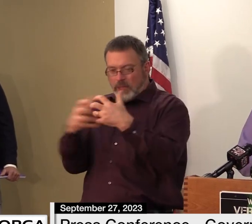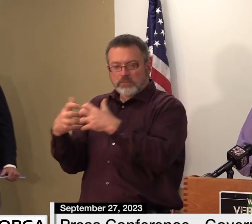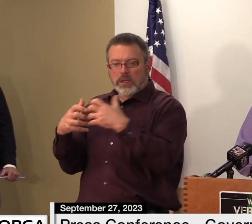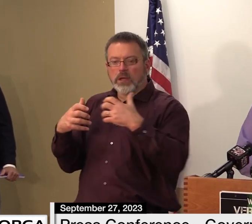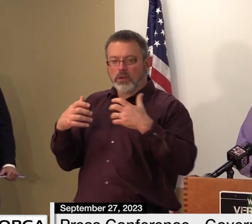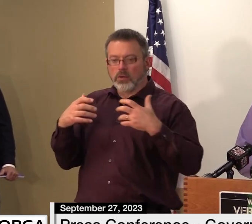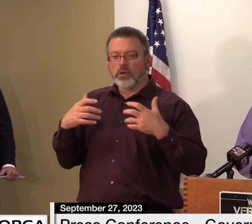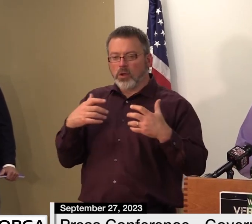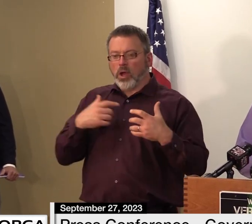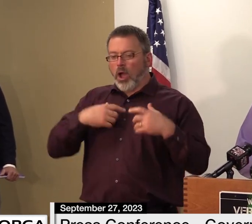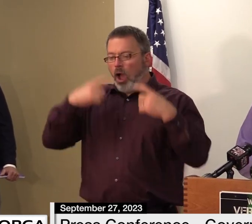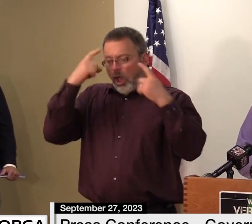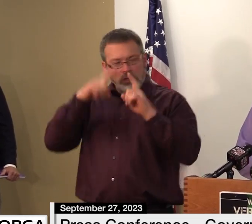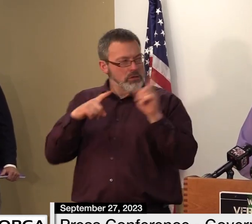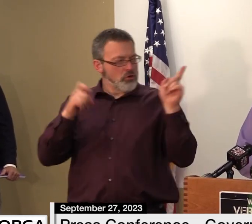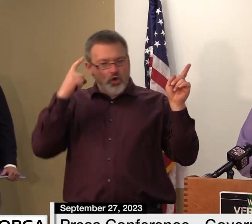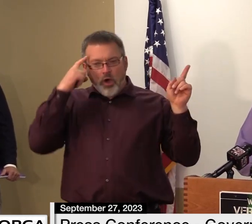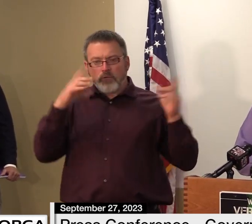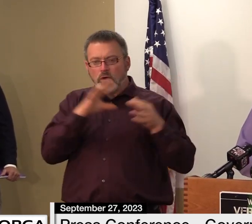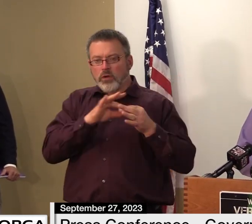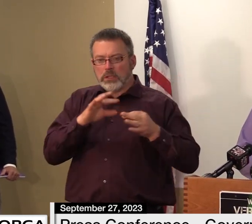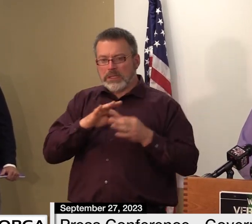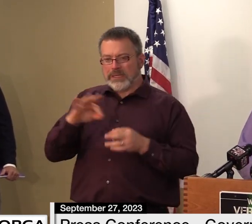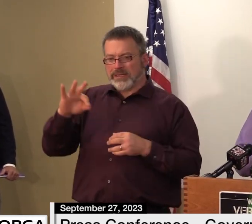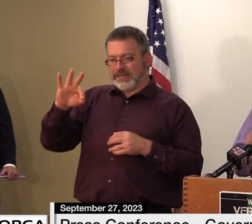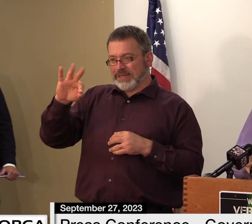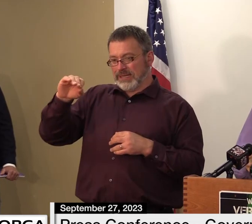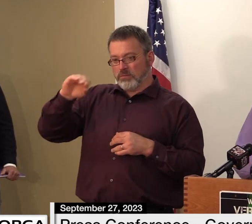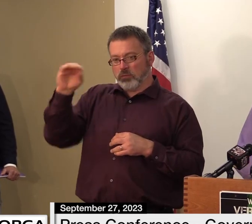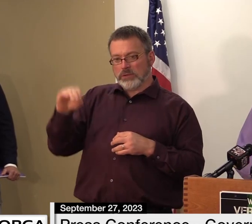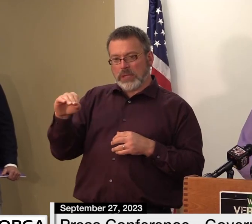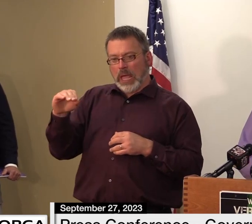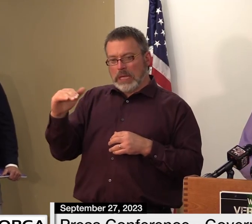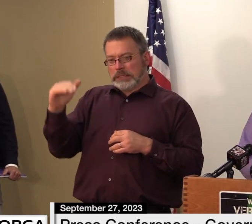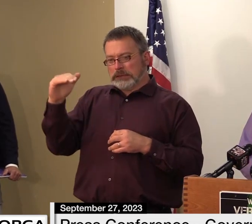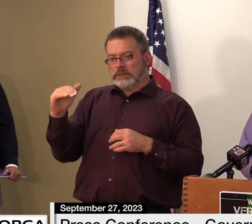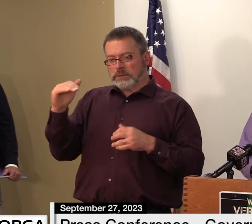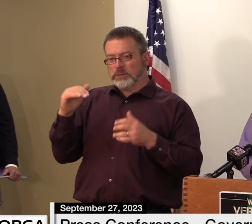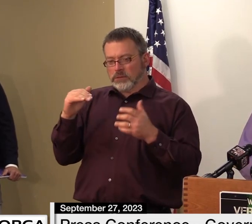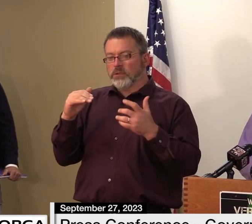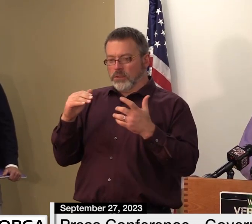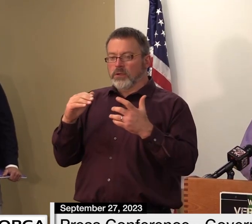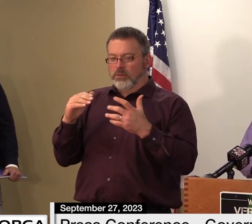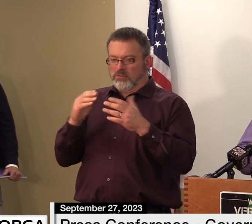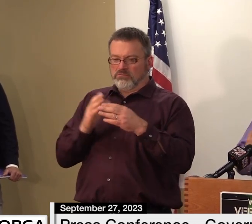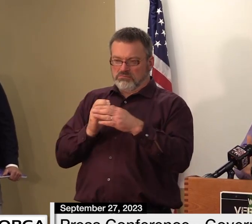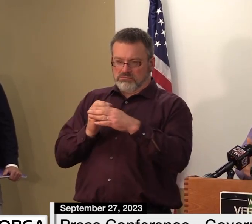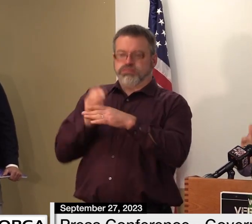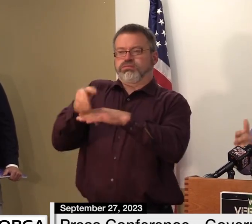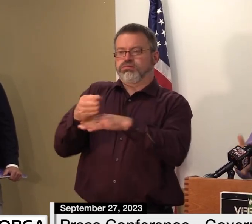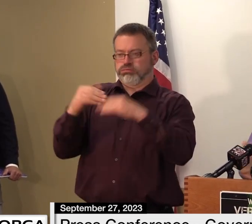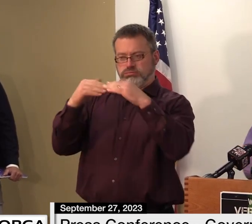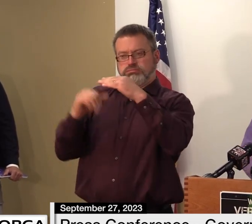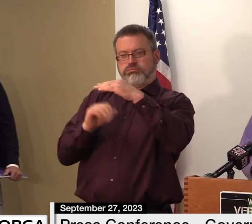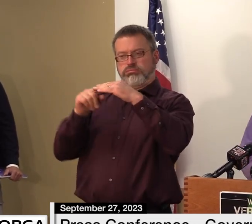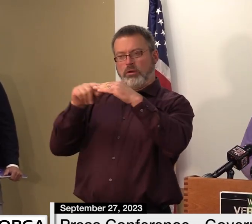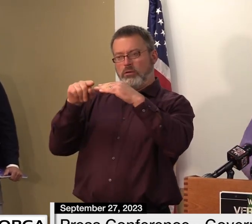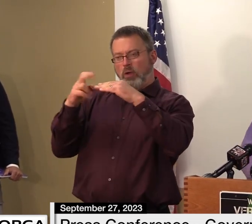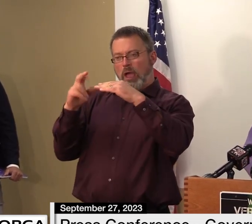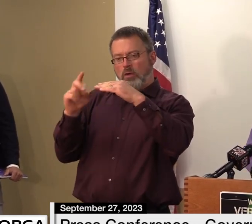that 90% threshold should be easy to cross. However, that won't be crossed